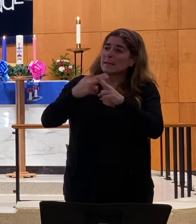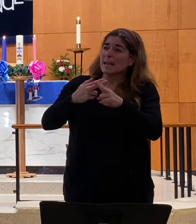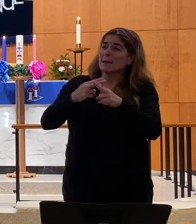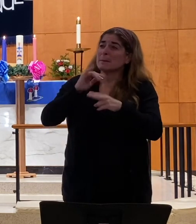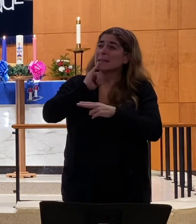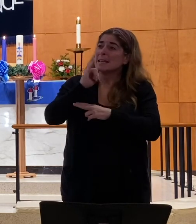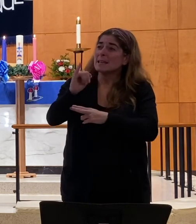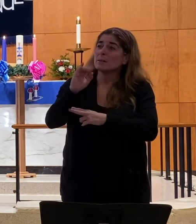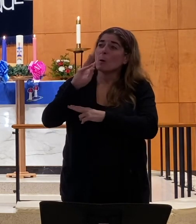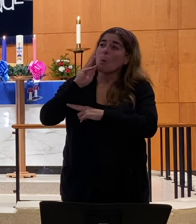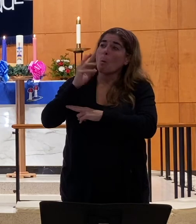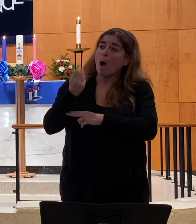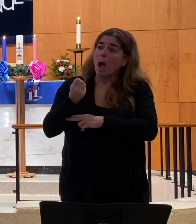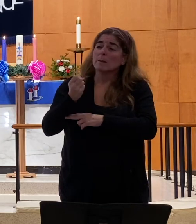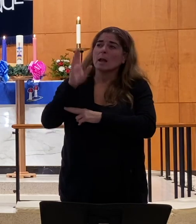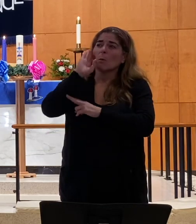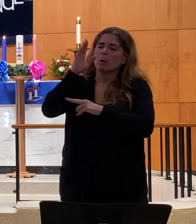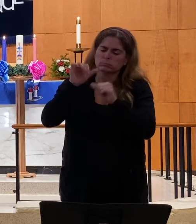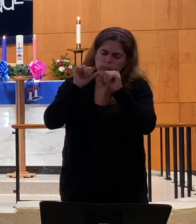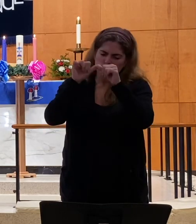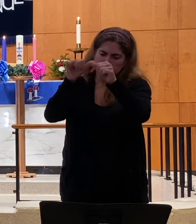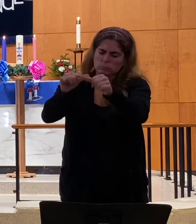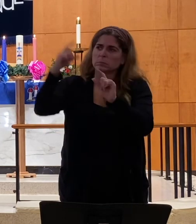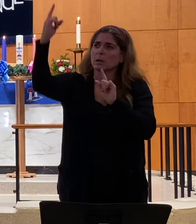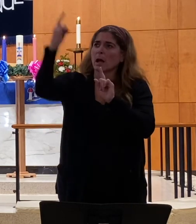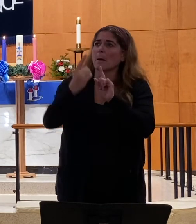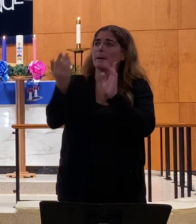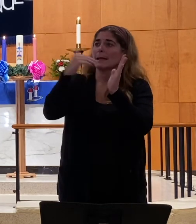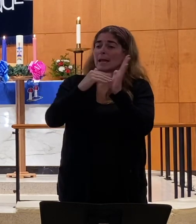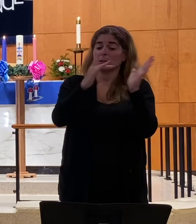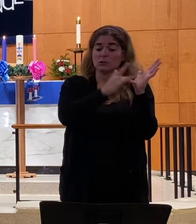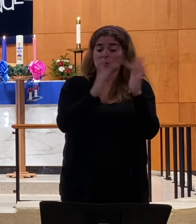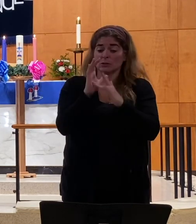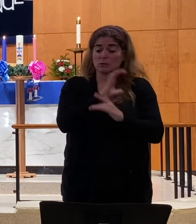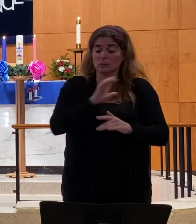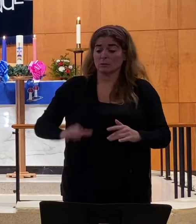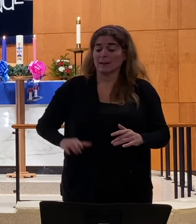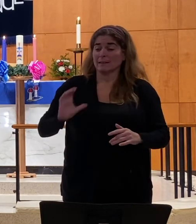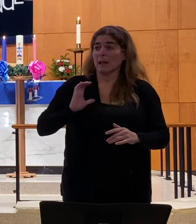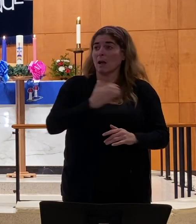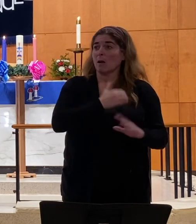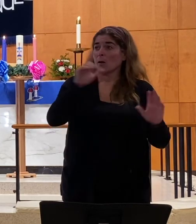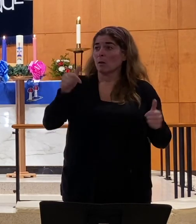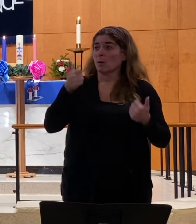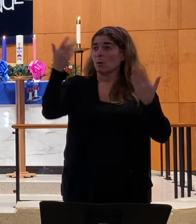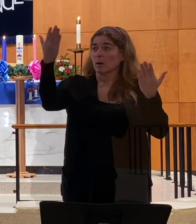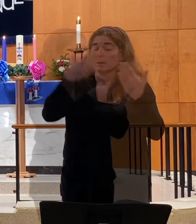is, who was, and who is to come, Jesus Christ, our Lord.